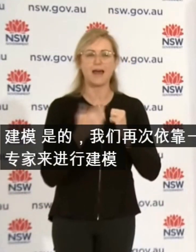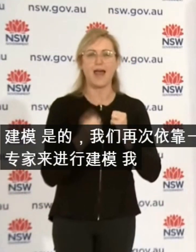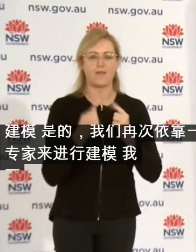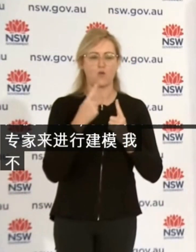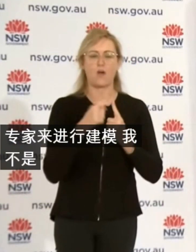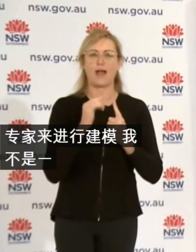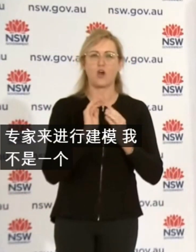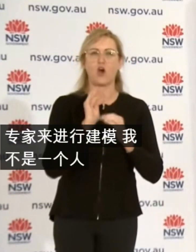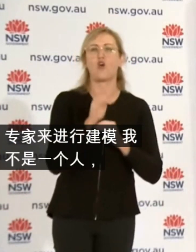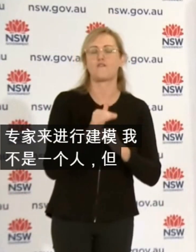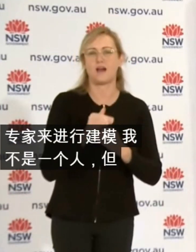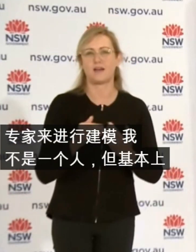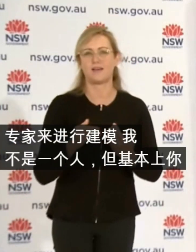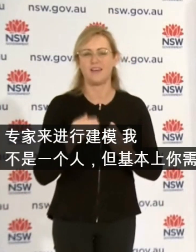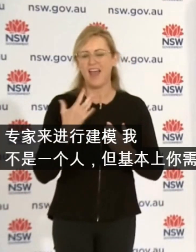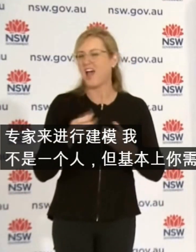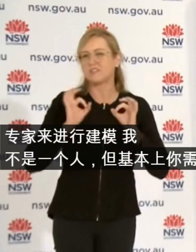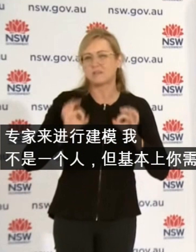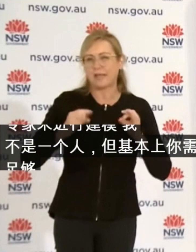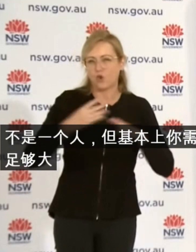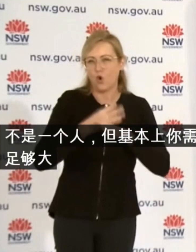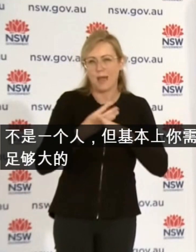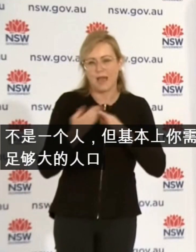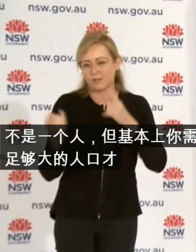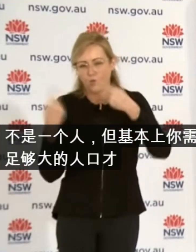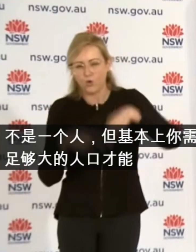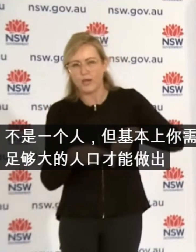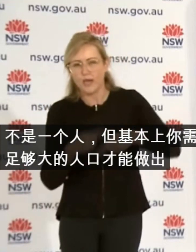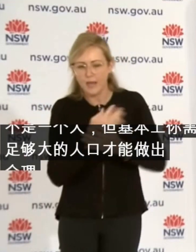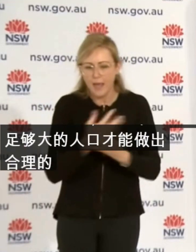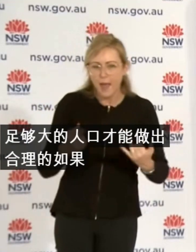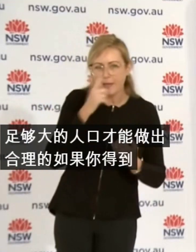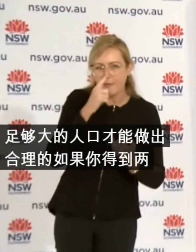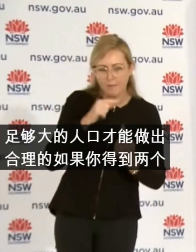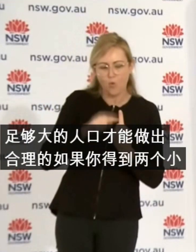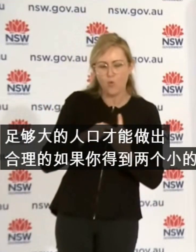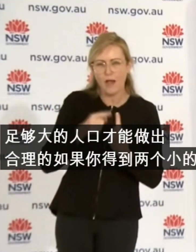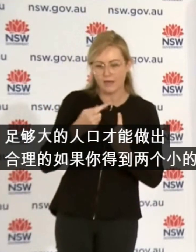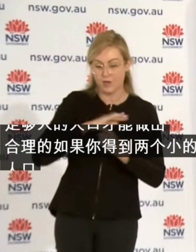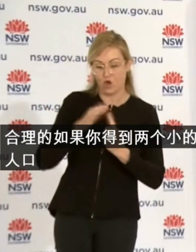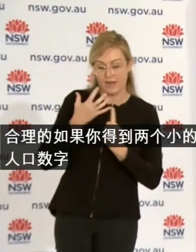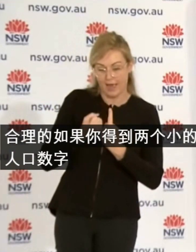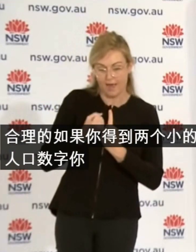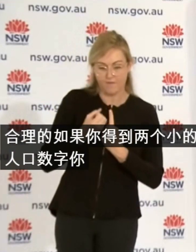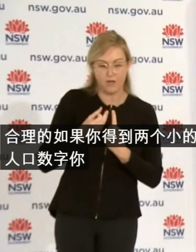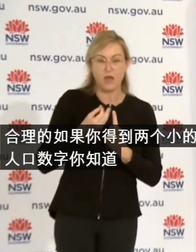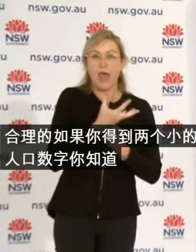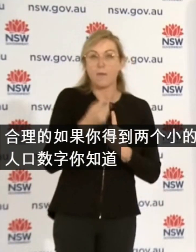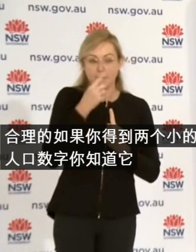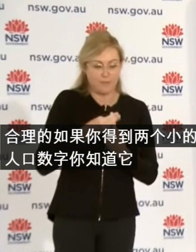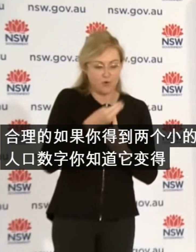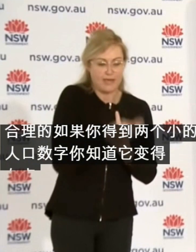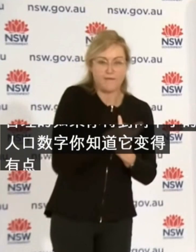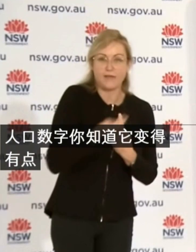modelling, of which I'm not one, but essentially you need a big enough population to be able to make reasonable. If you get too small population figures,